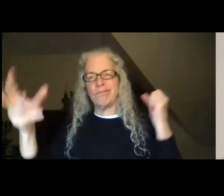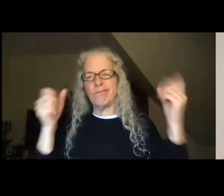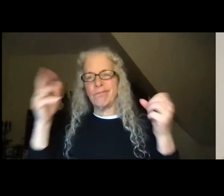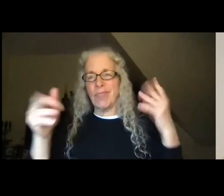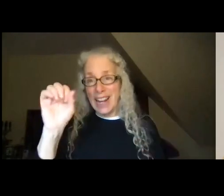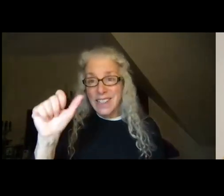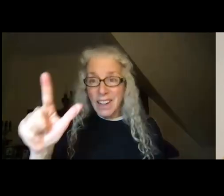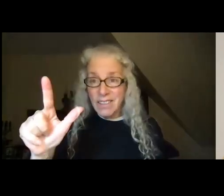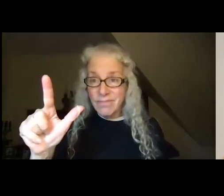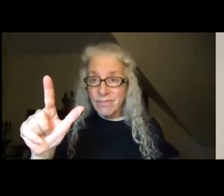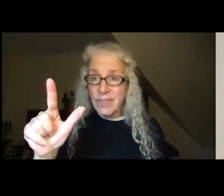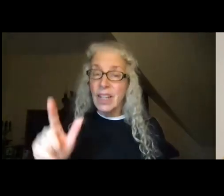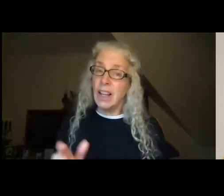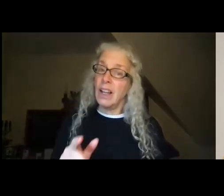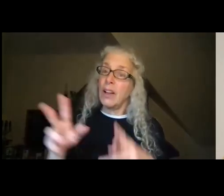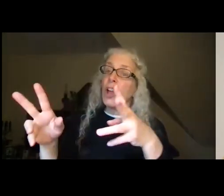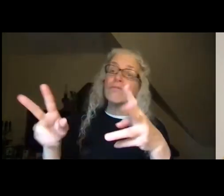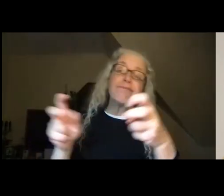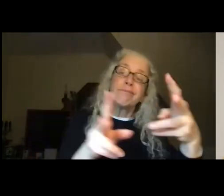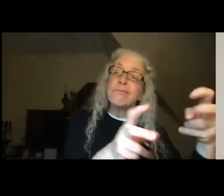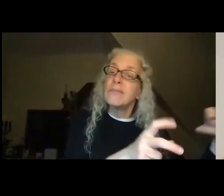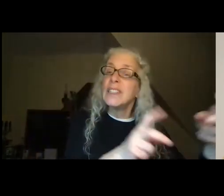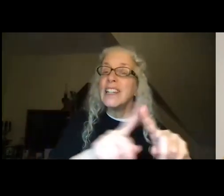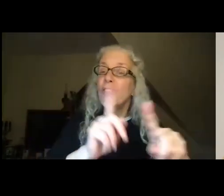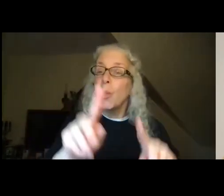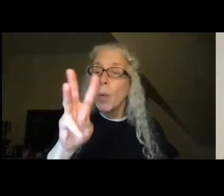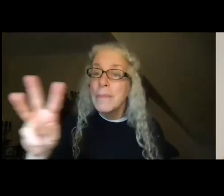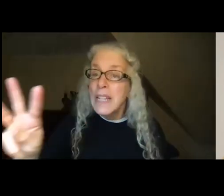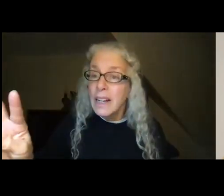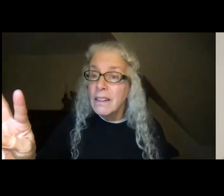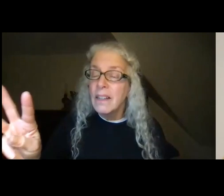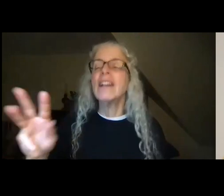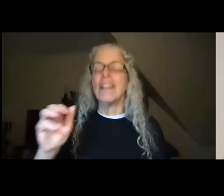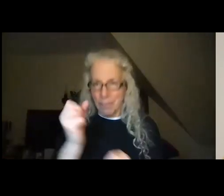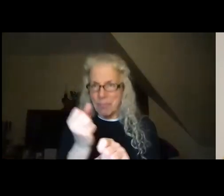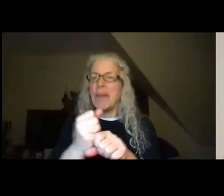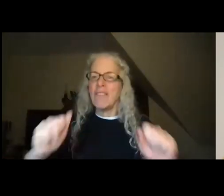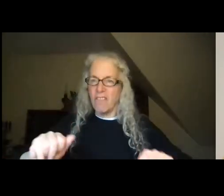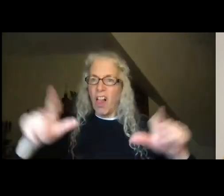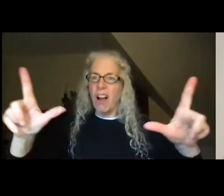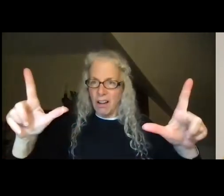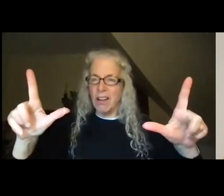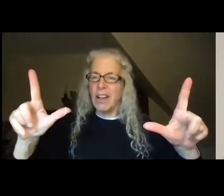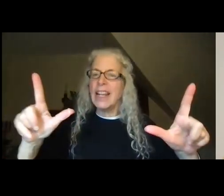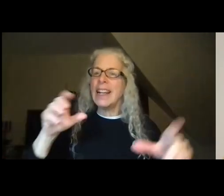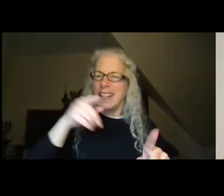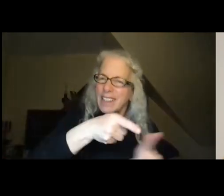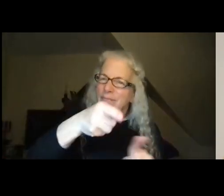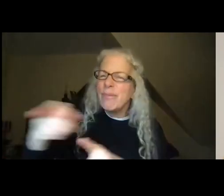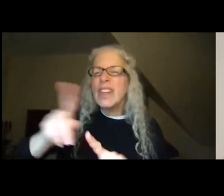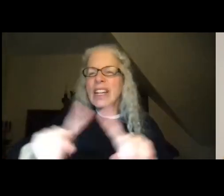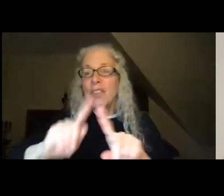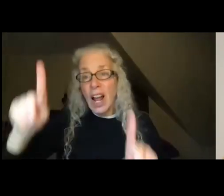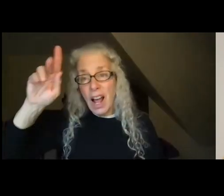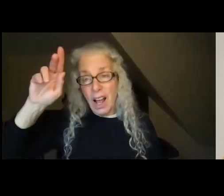website information from various hospitals to provide ASL vlogs to make that accessible, and just better navigation and access to